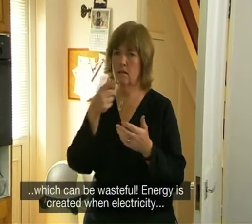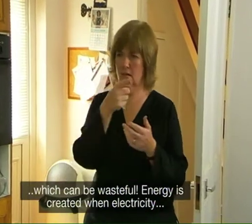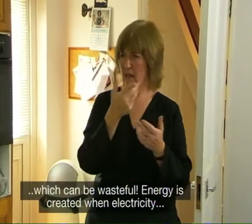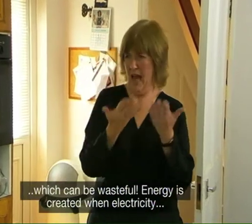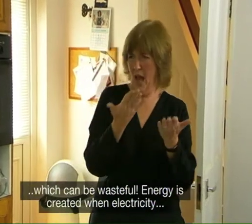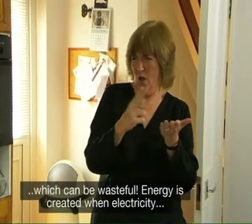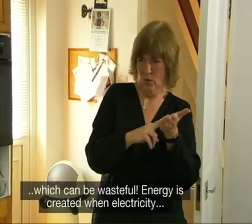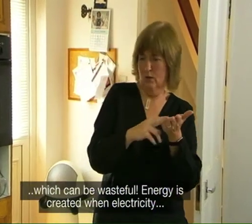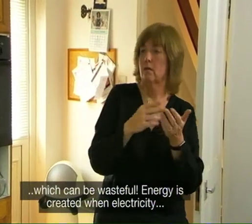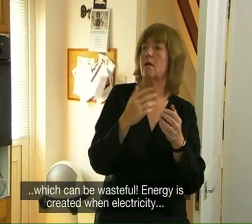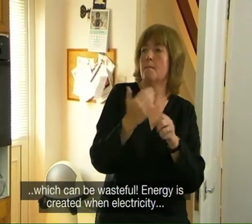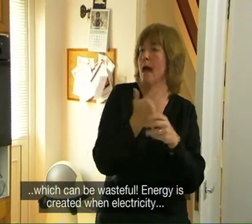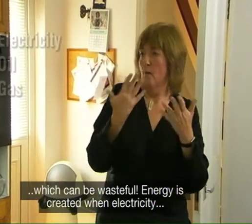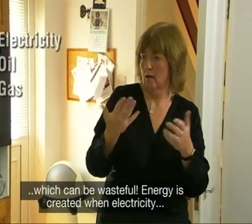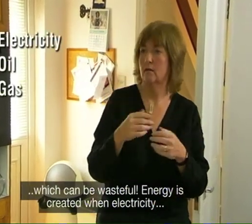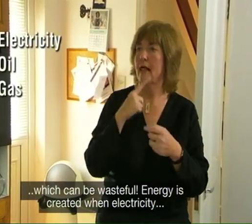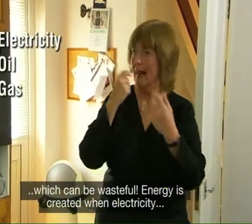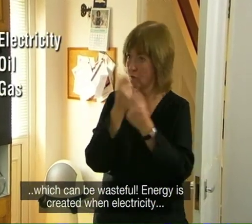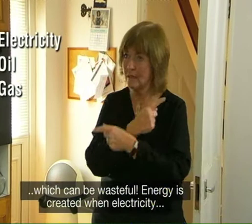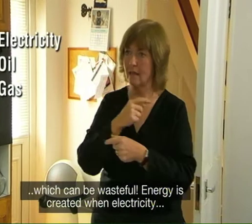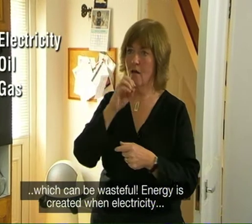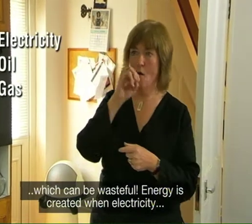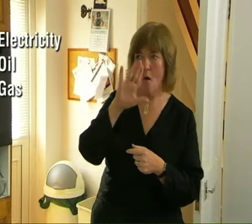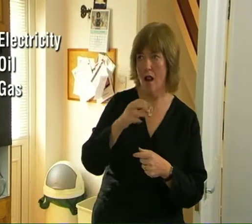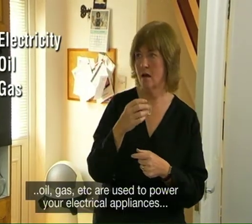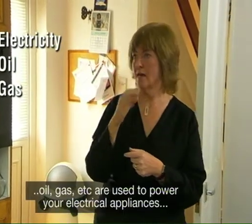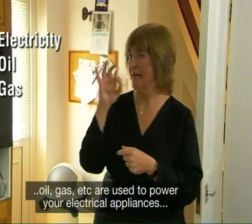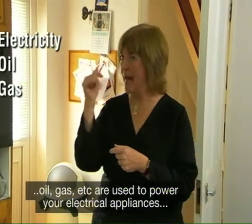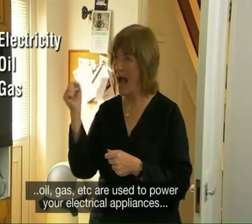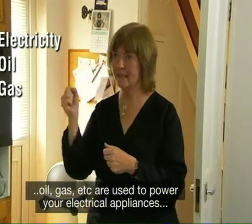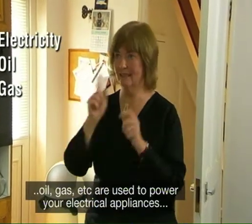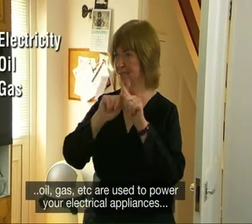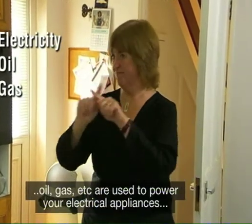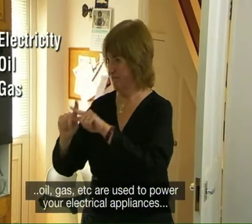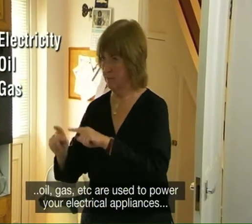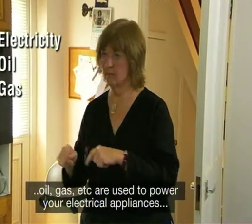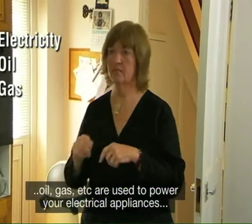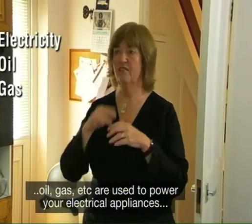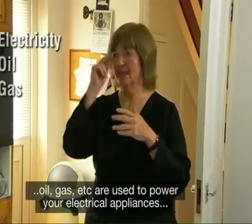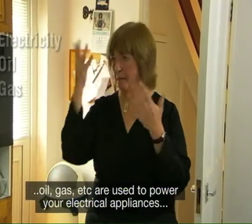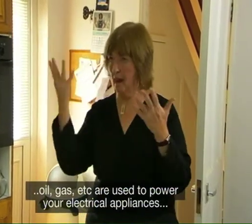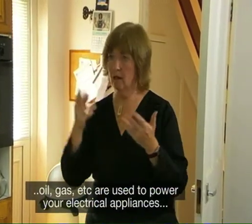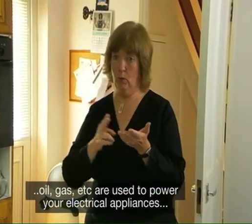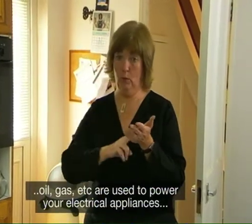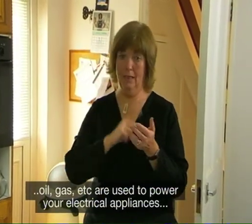be wasteful. Energy is created when electricity, oil, gas, etc. are used to power your electrical